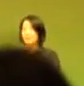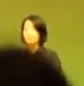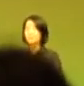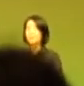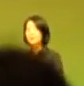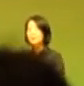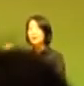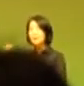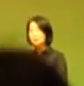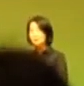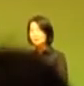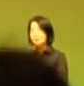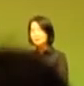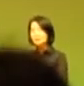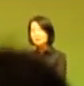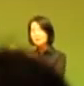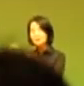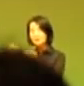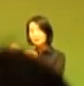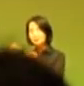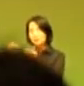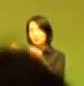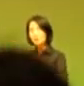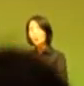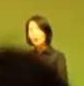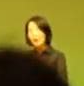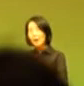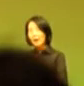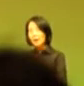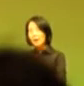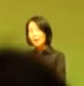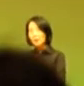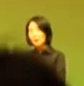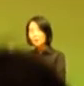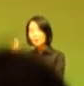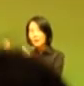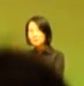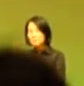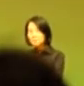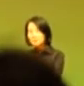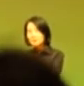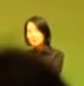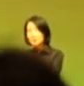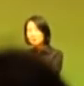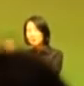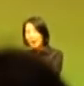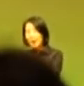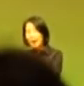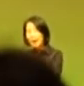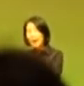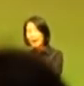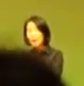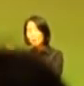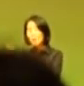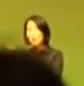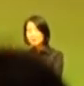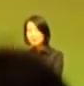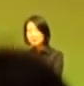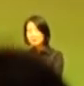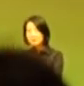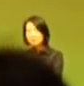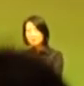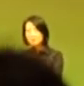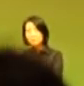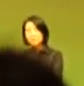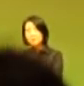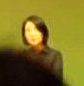institutions provided loans or investment banking or owned shares or bonds of these companies. And we found 298